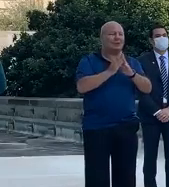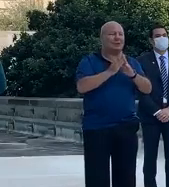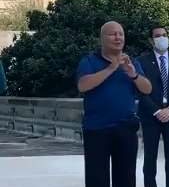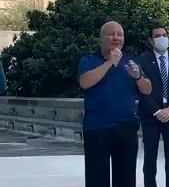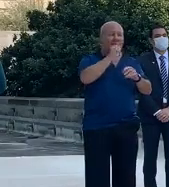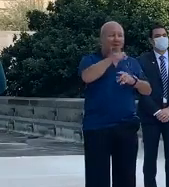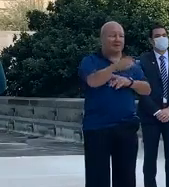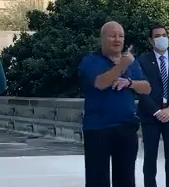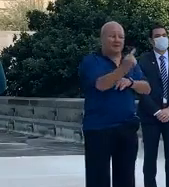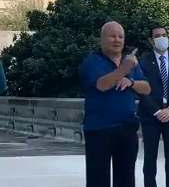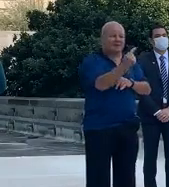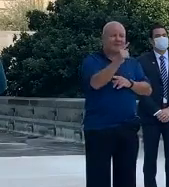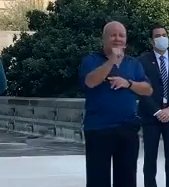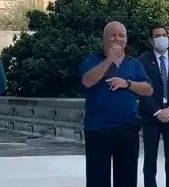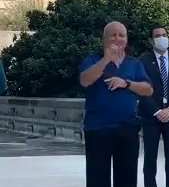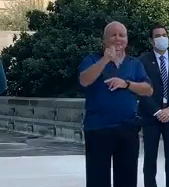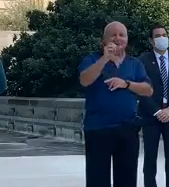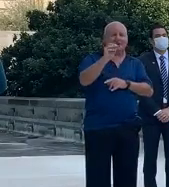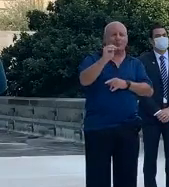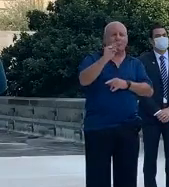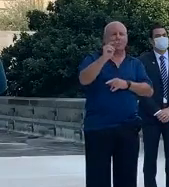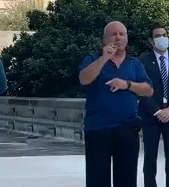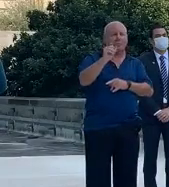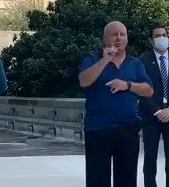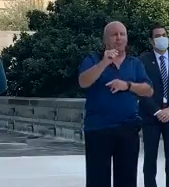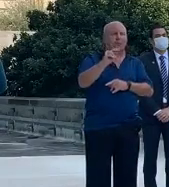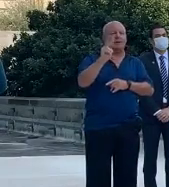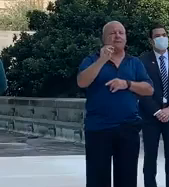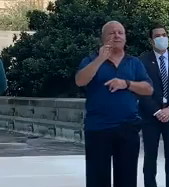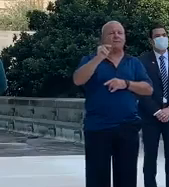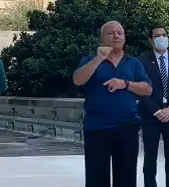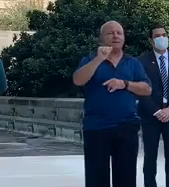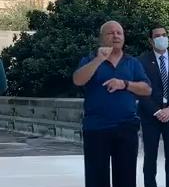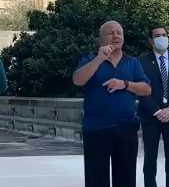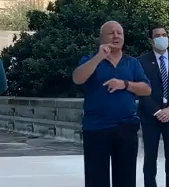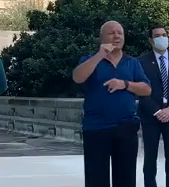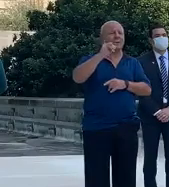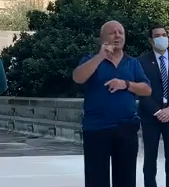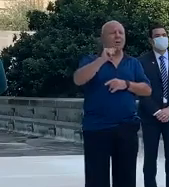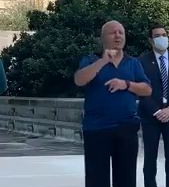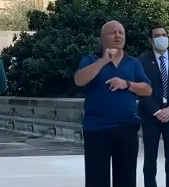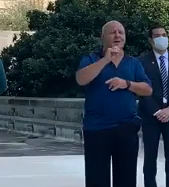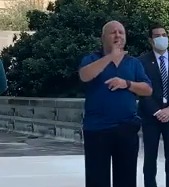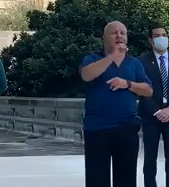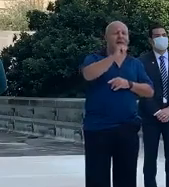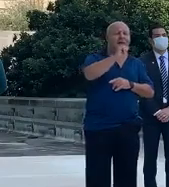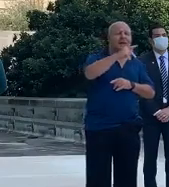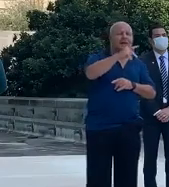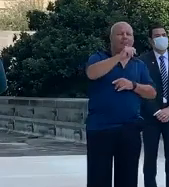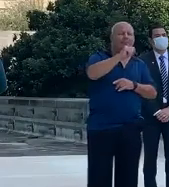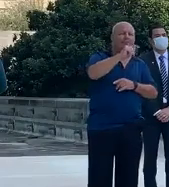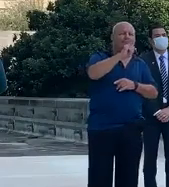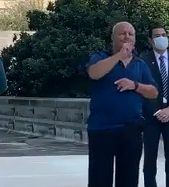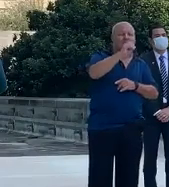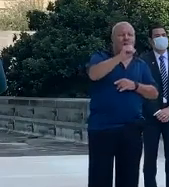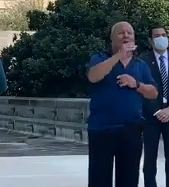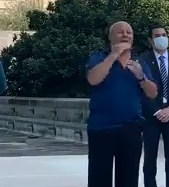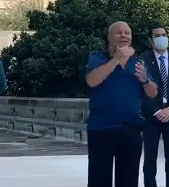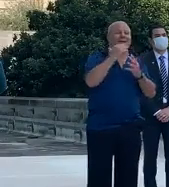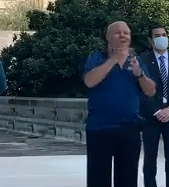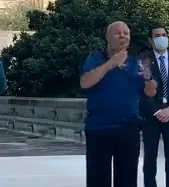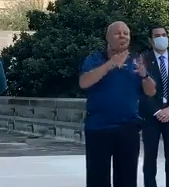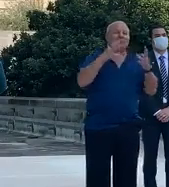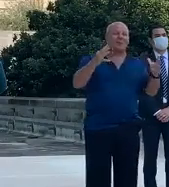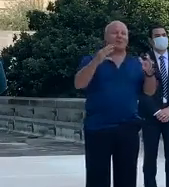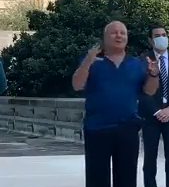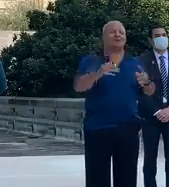by itself, with Telemundo, Viva Nola, as well as Que Paso. Thank you so, so much.